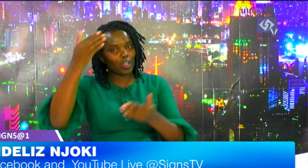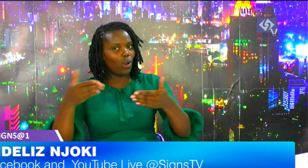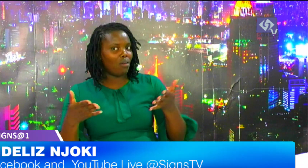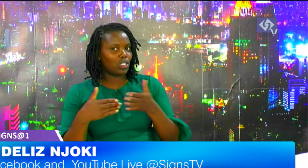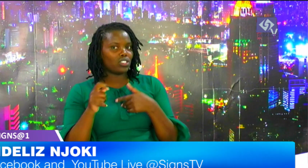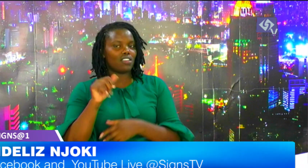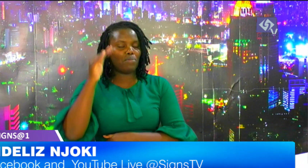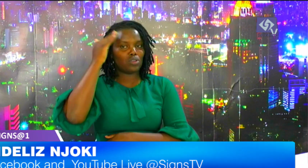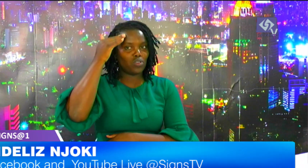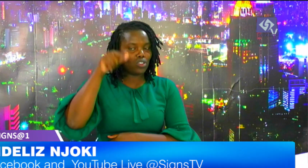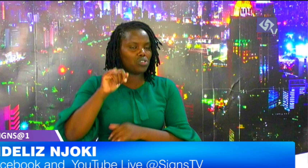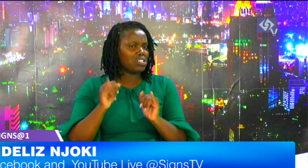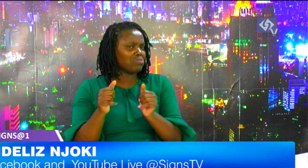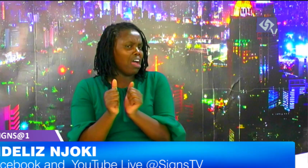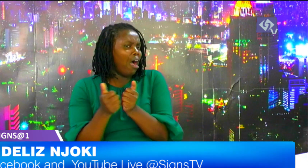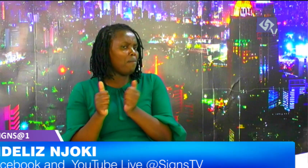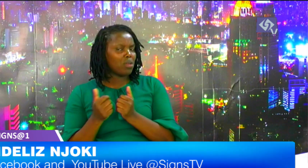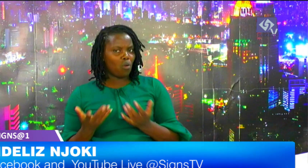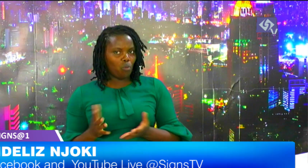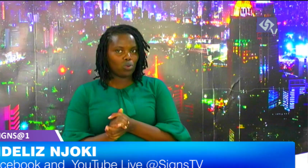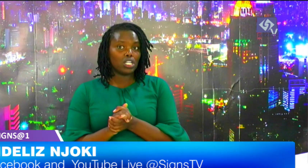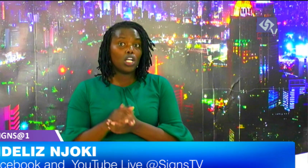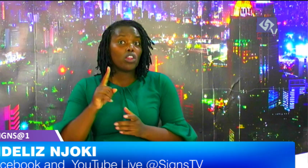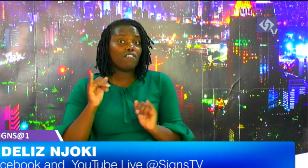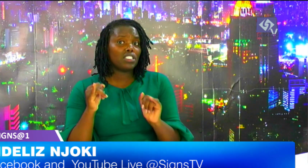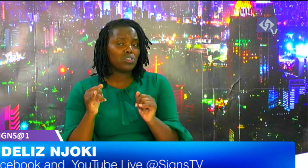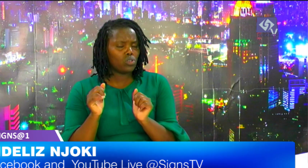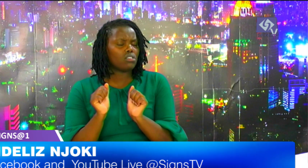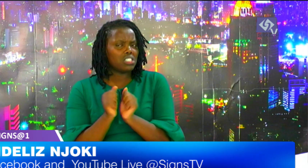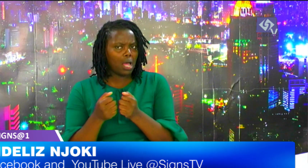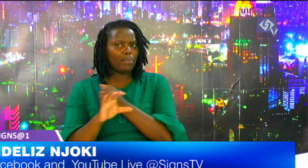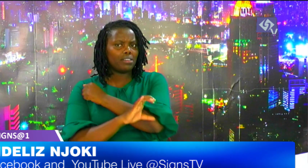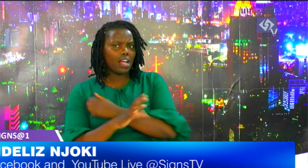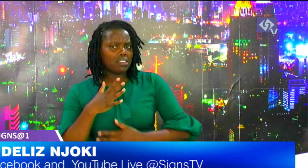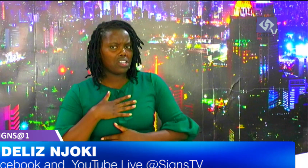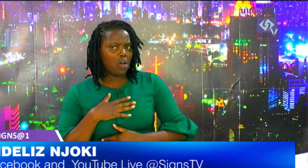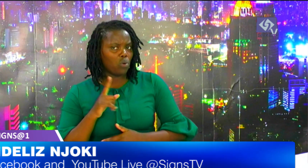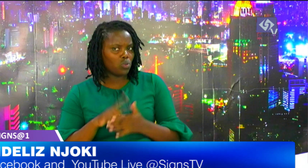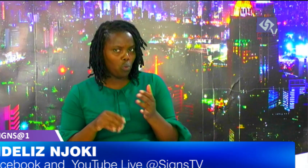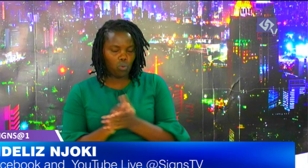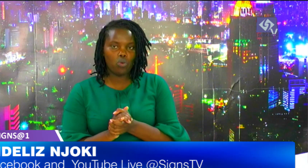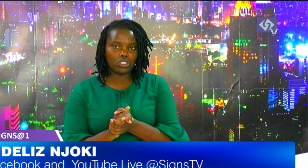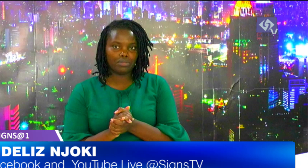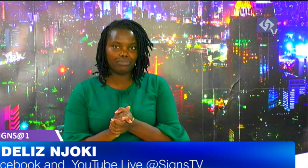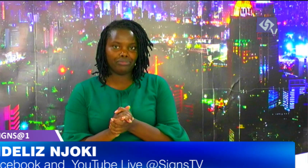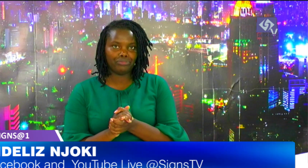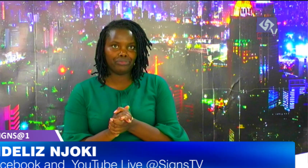And that is my sign name. Welcome to our brief news at Science TV. Our first news item, the